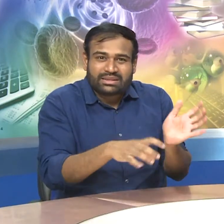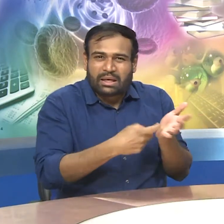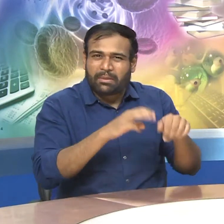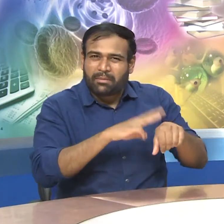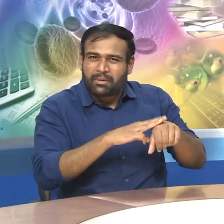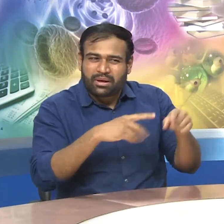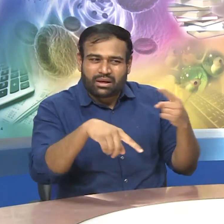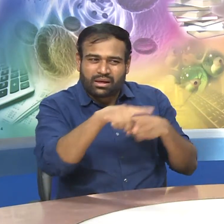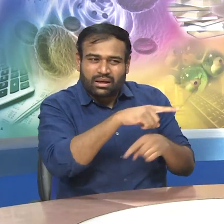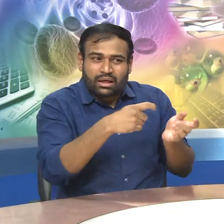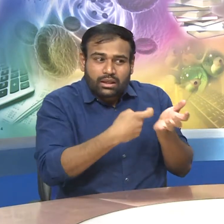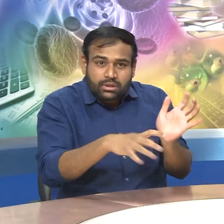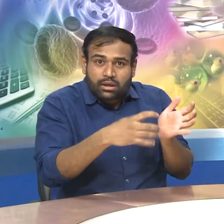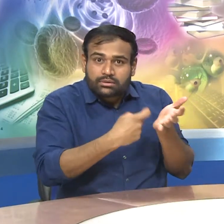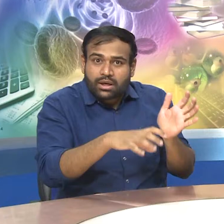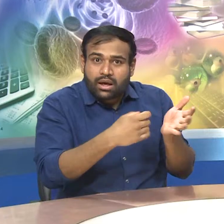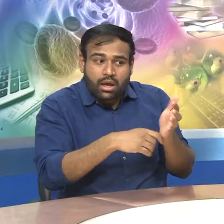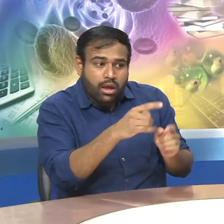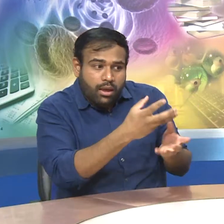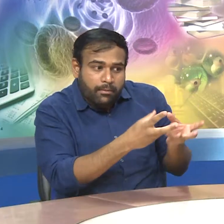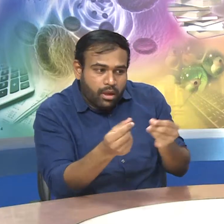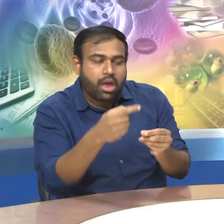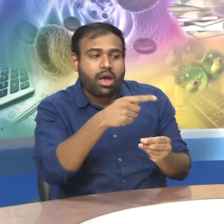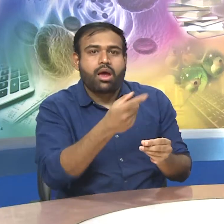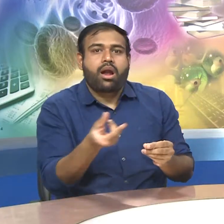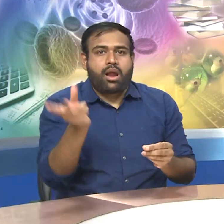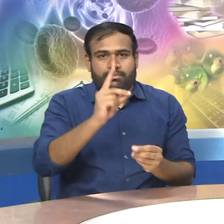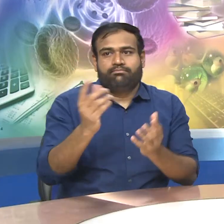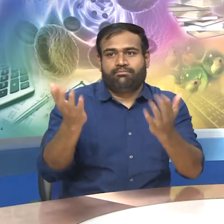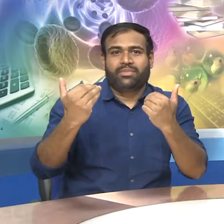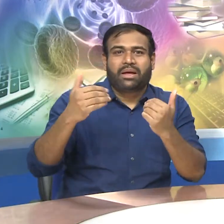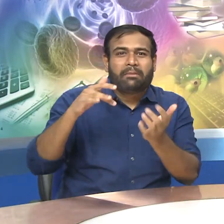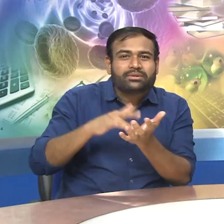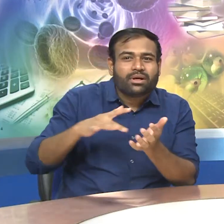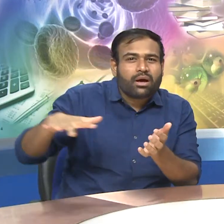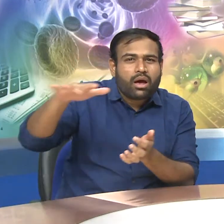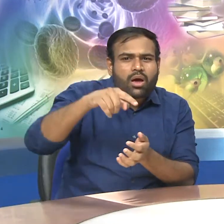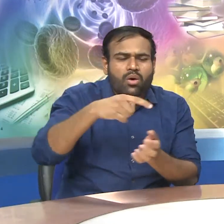The remaining members are eligible for re-election.